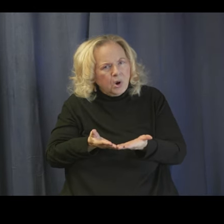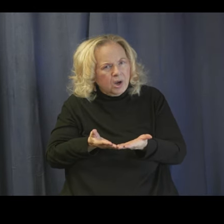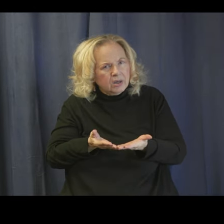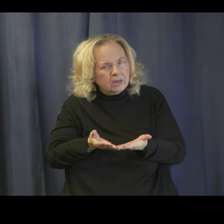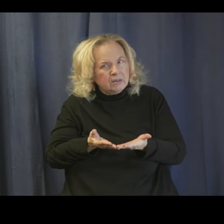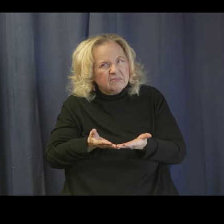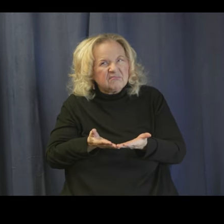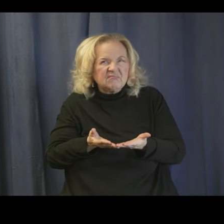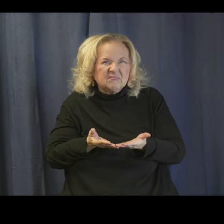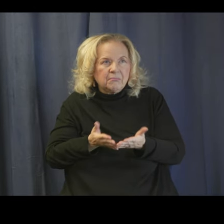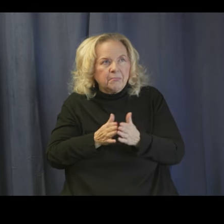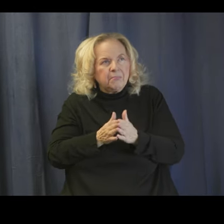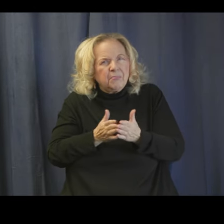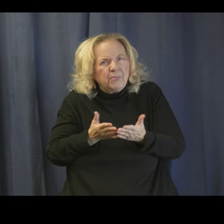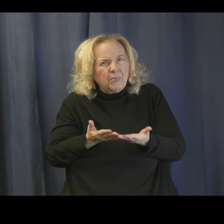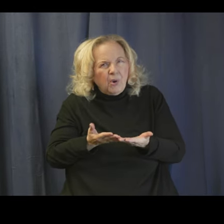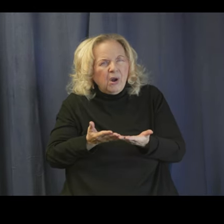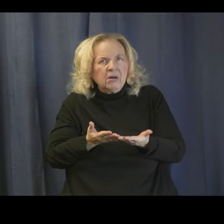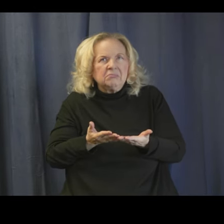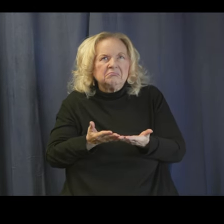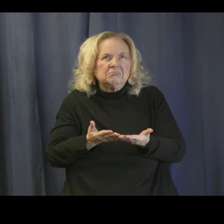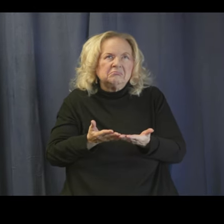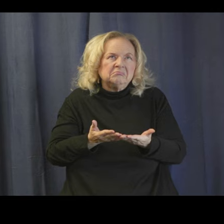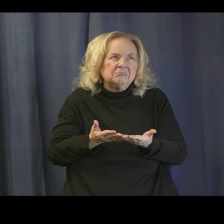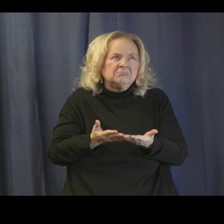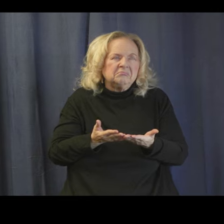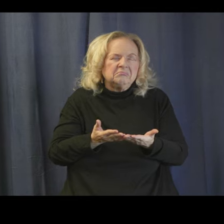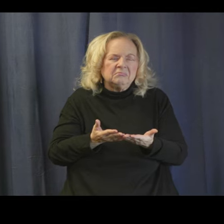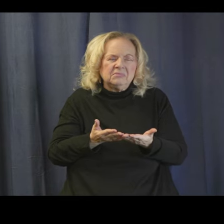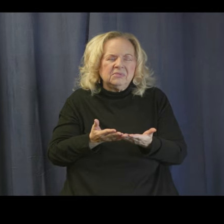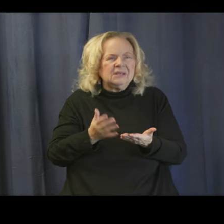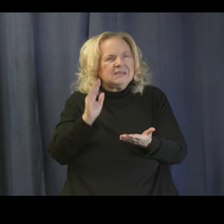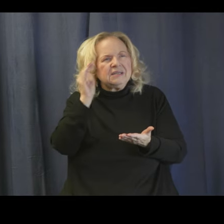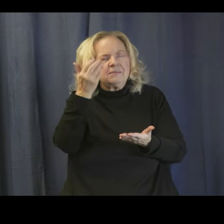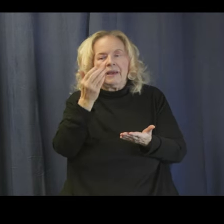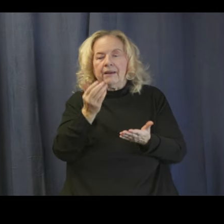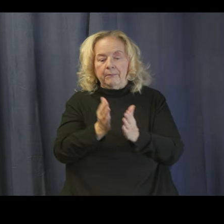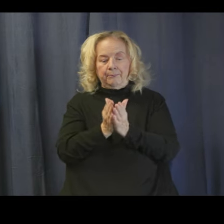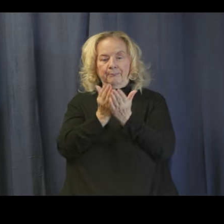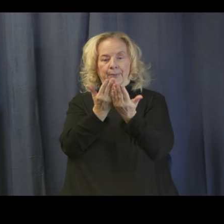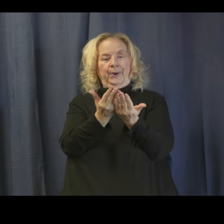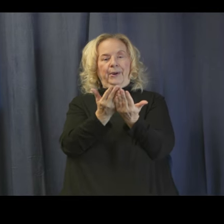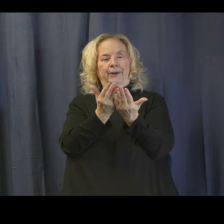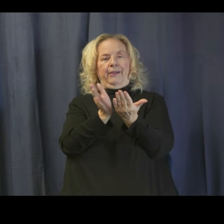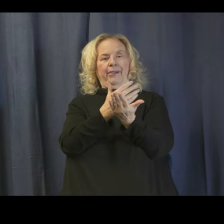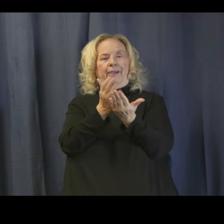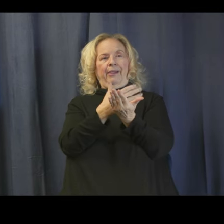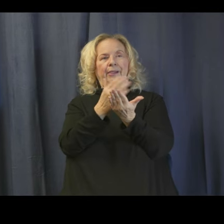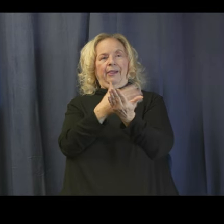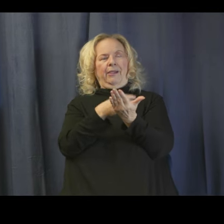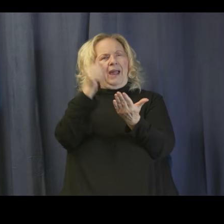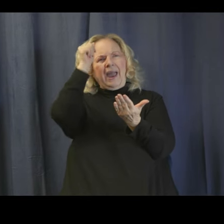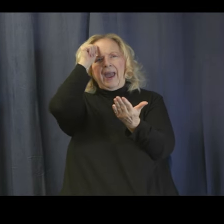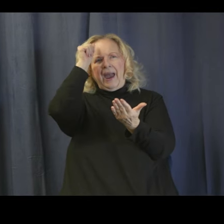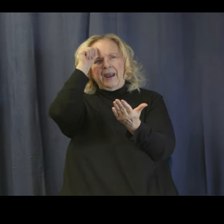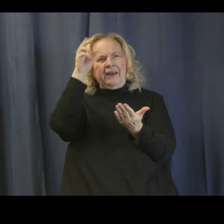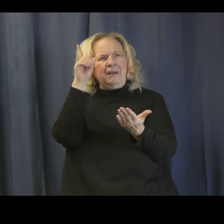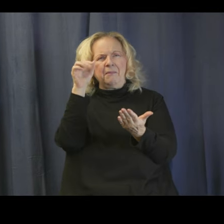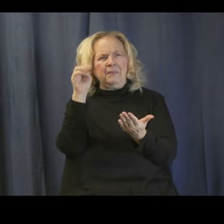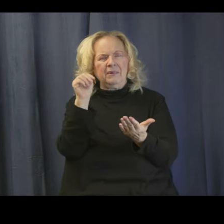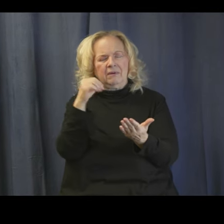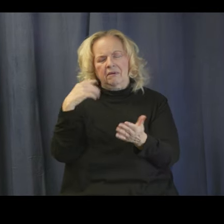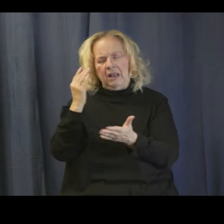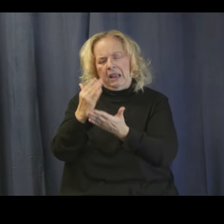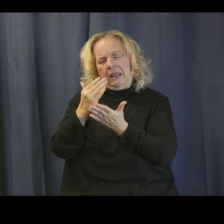book, it's as if the book was there during Adam's time because it's listing